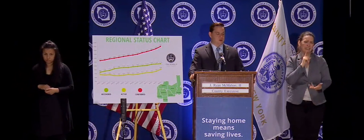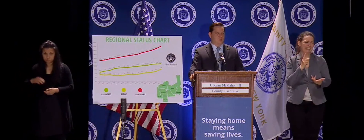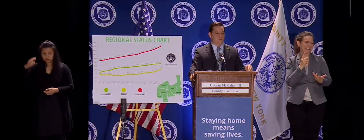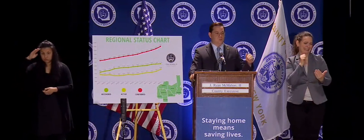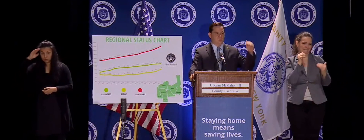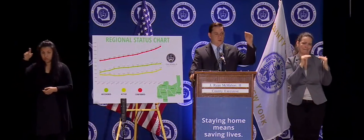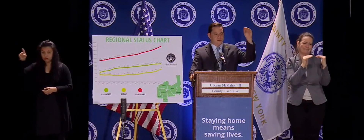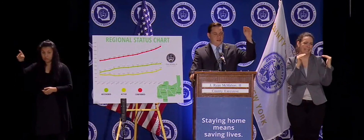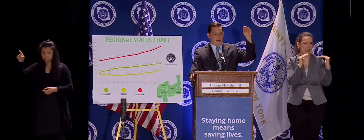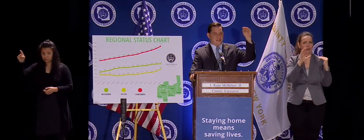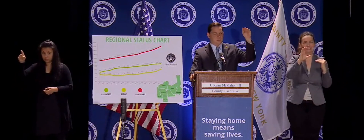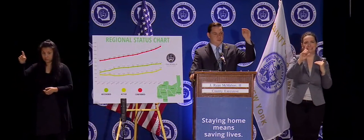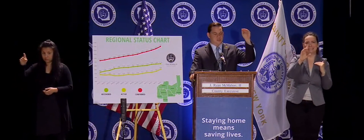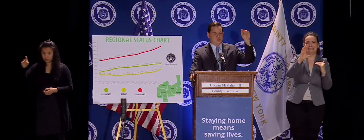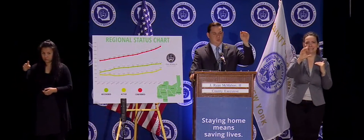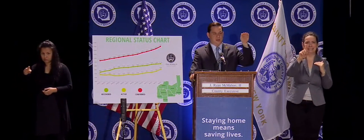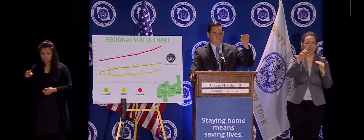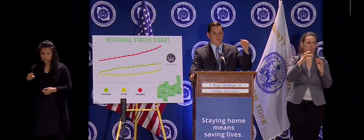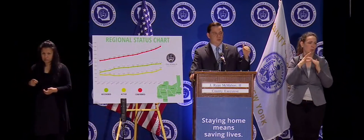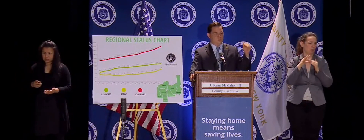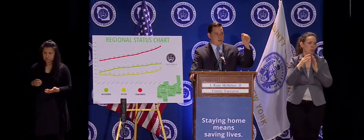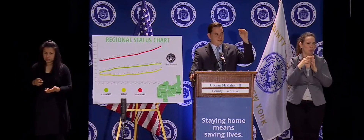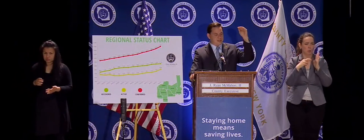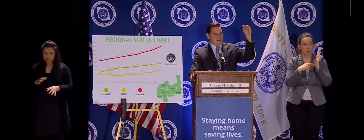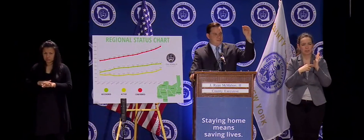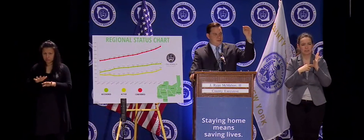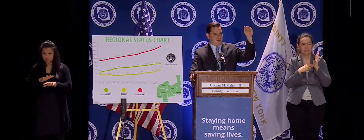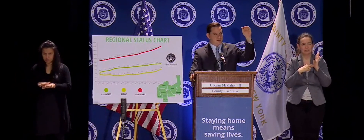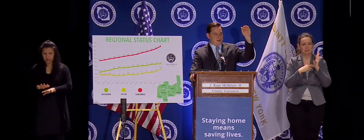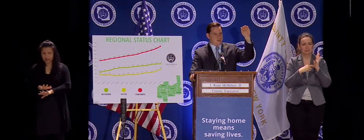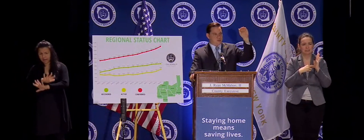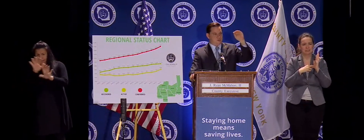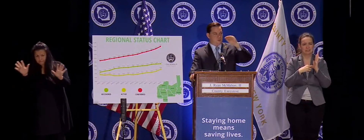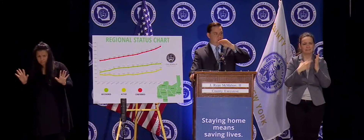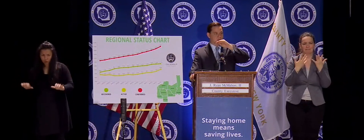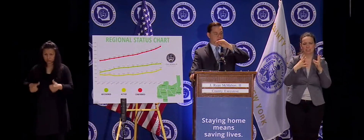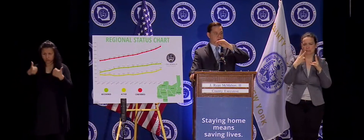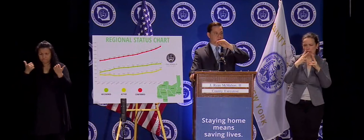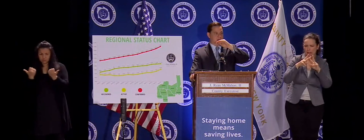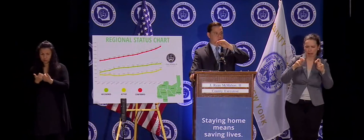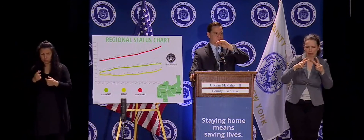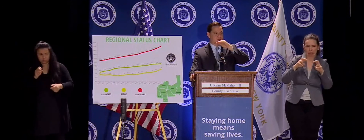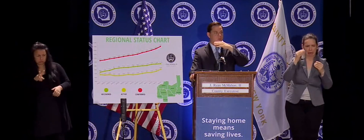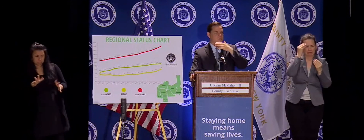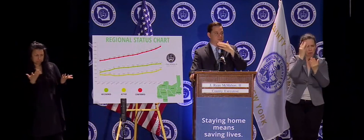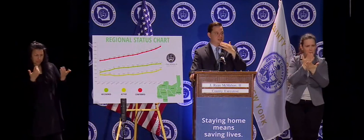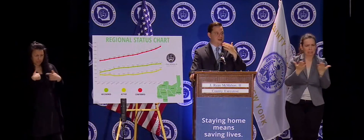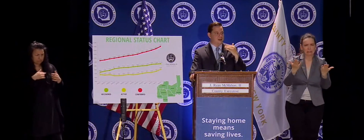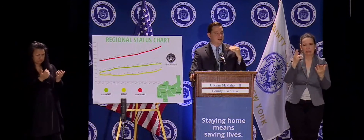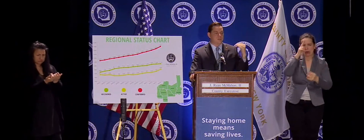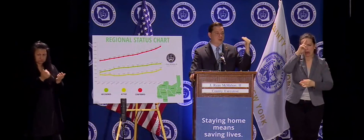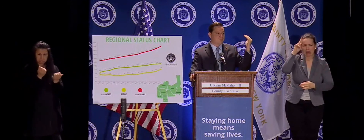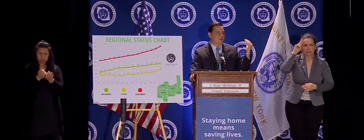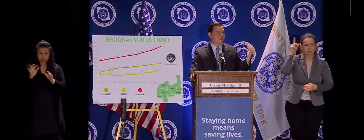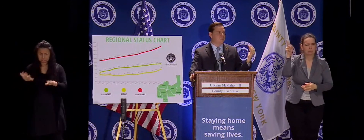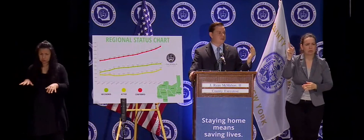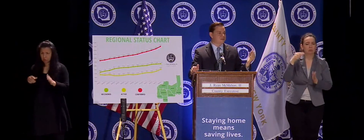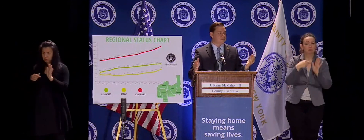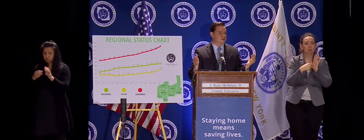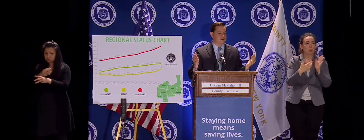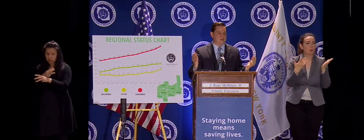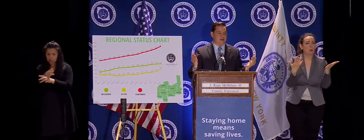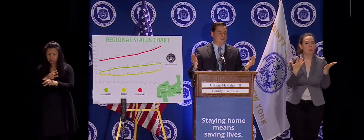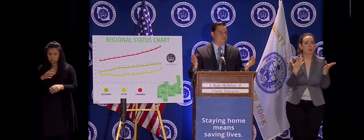tough. So when we looked at our hospitalization rate, we had to take the peak and show a 14-day downward trend, which we did, but our peak